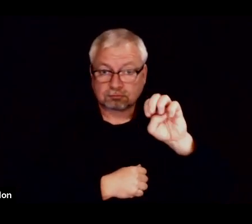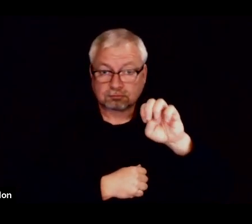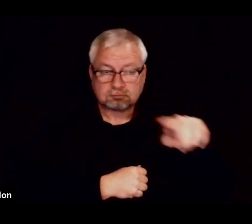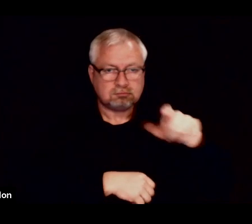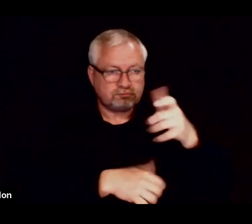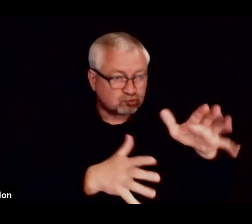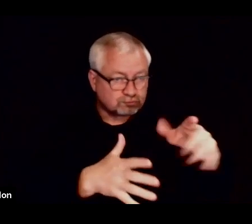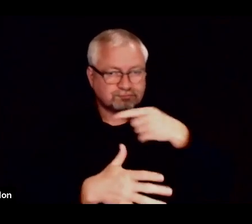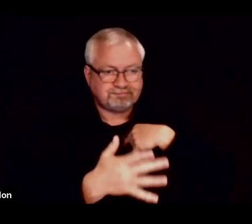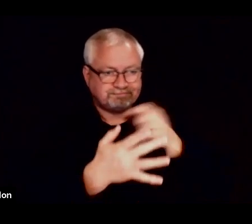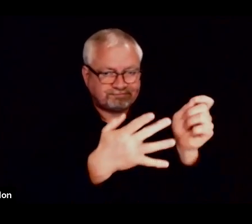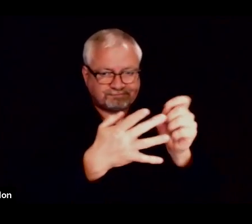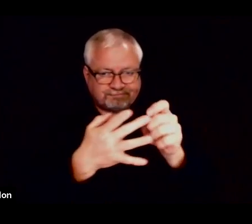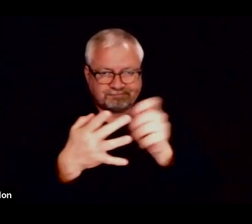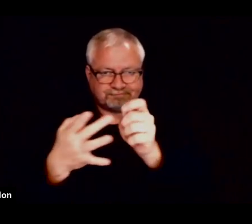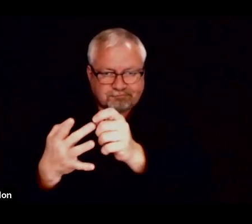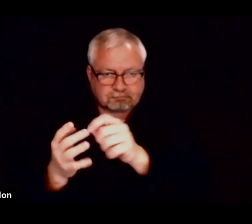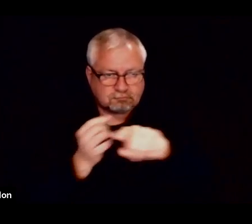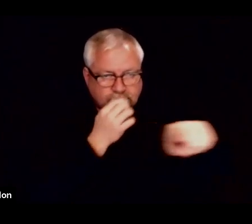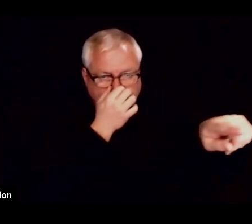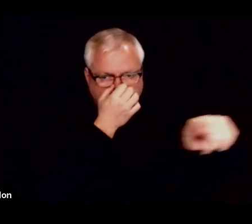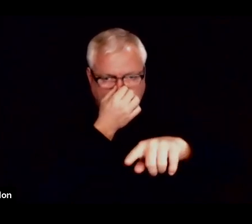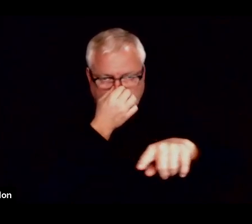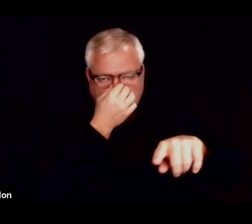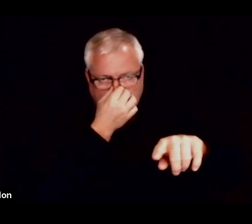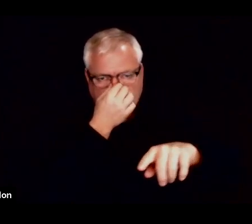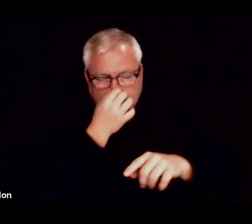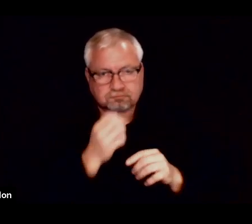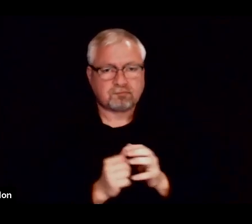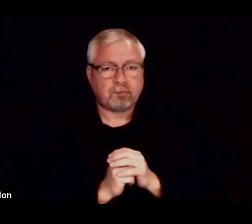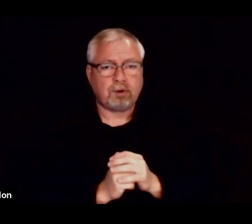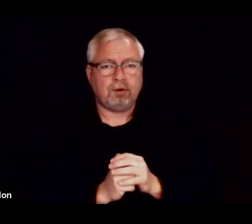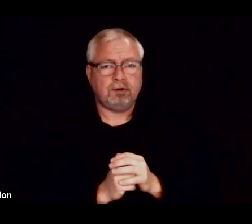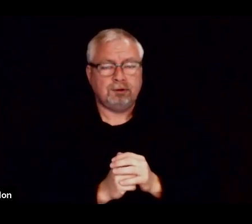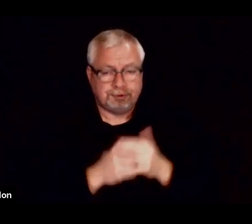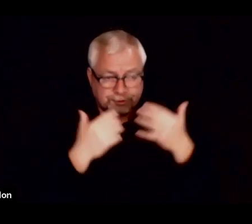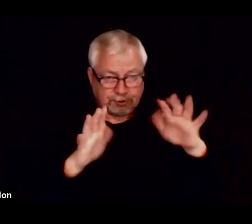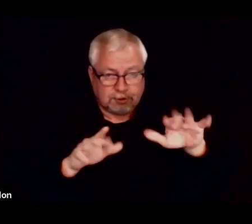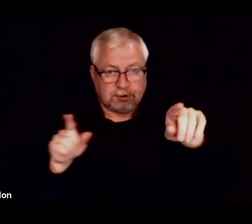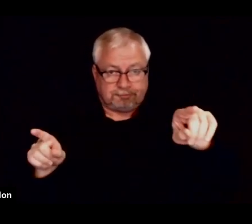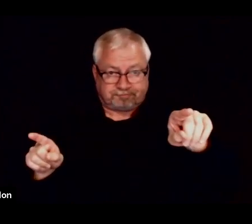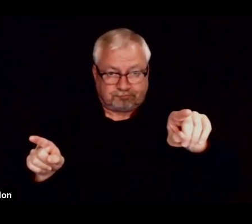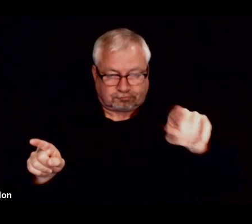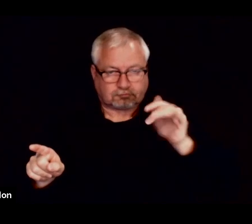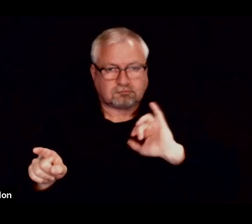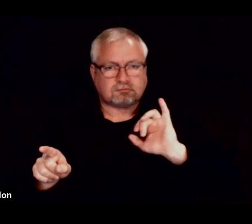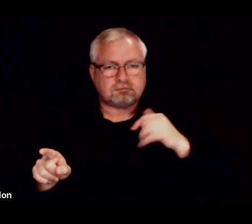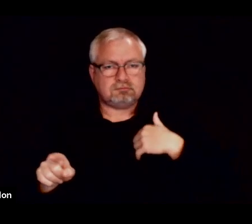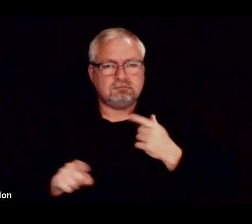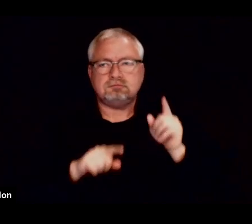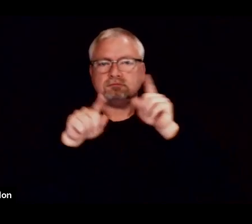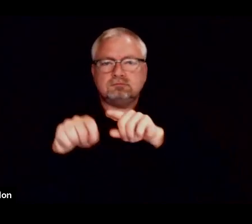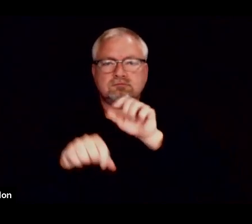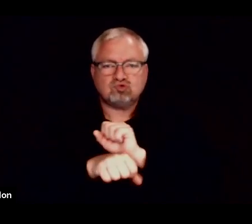partnership with an investigator who has an ongoing